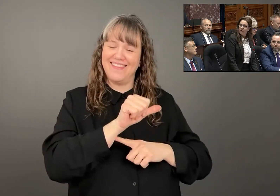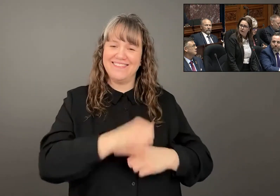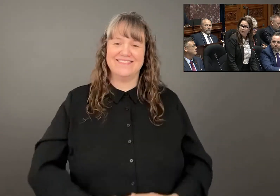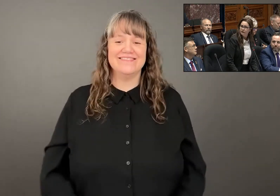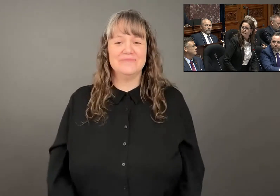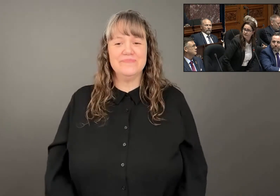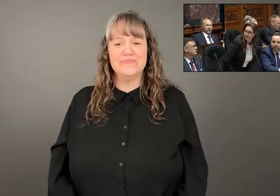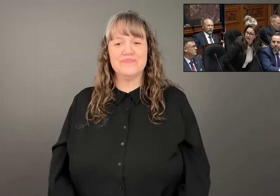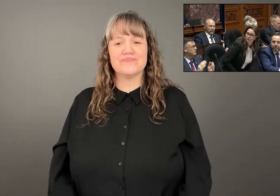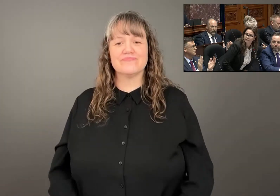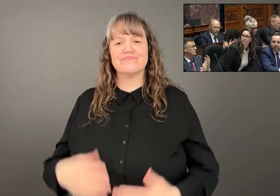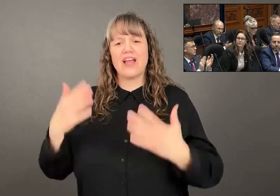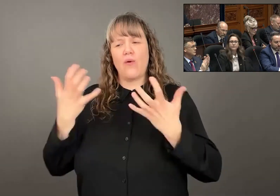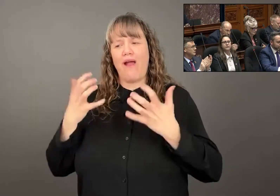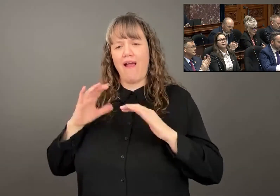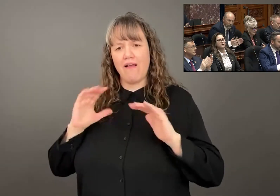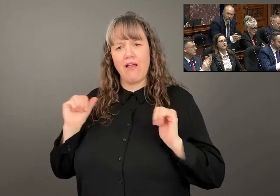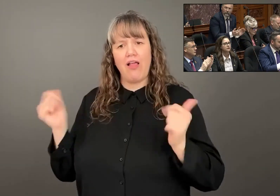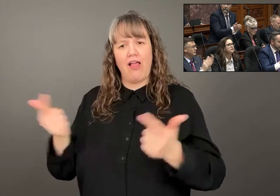and serving our communities. Thank you.